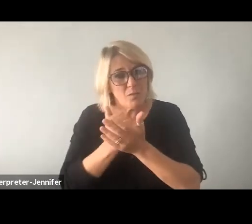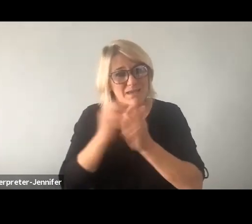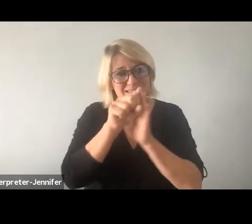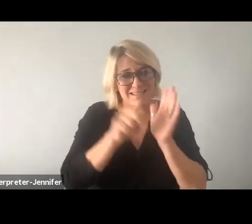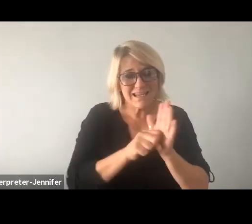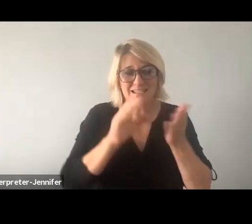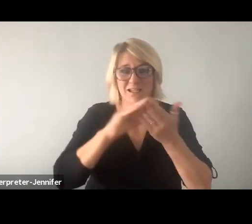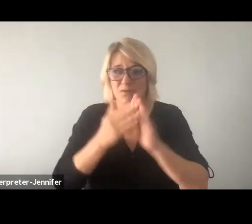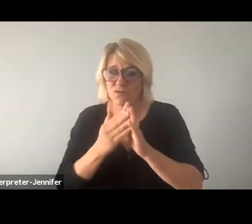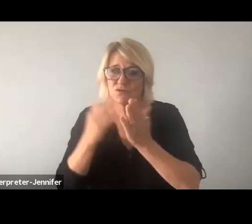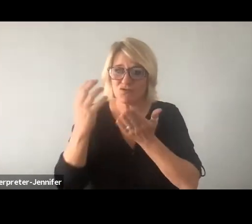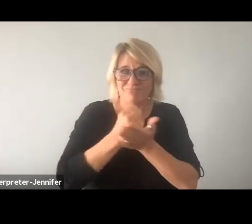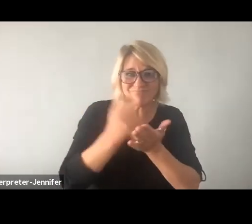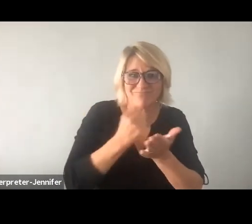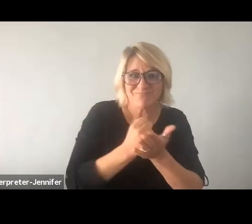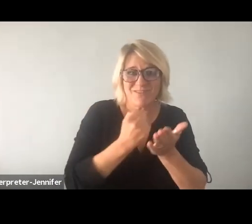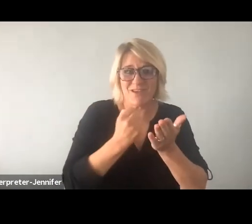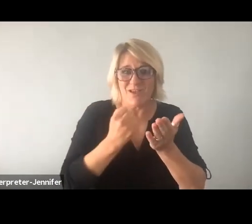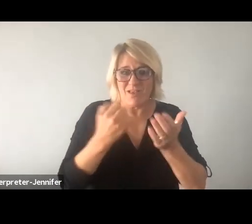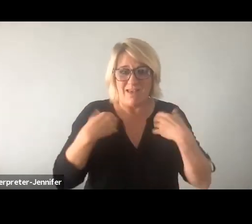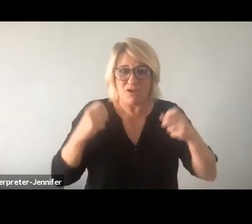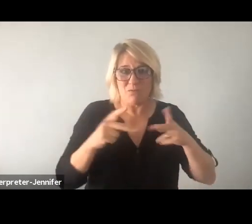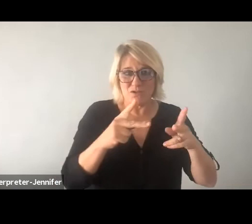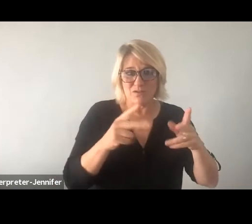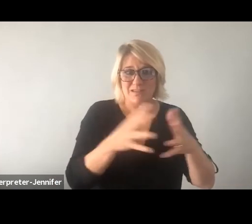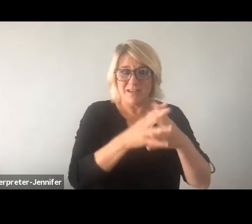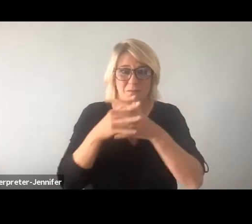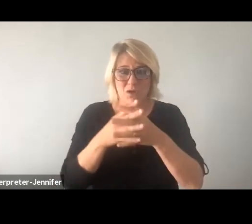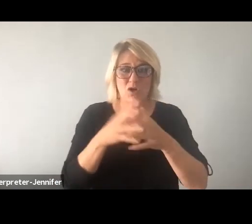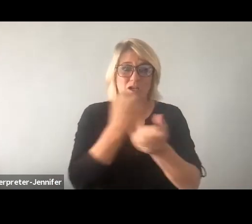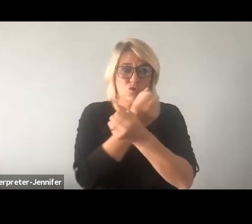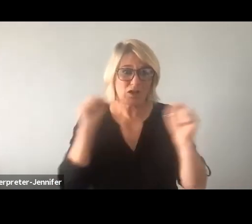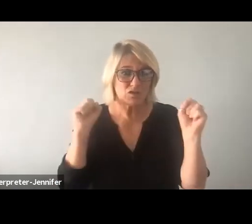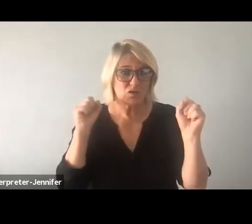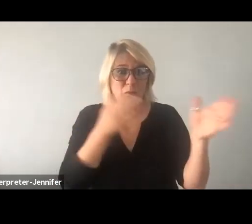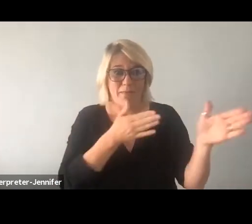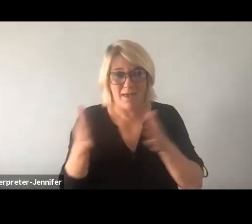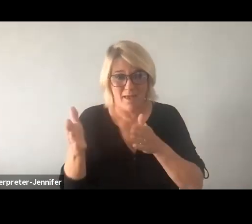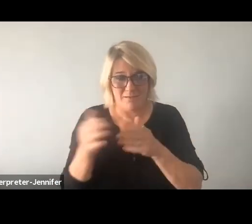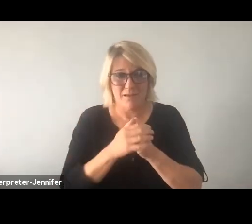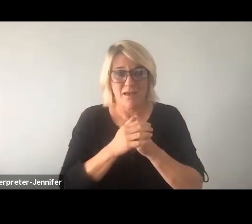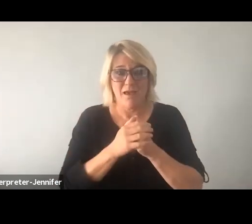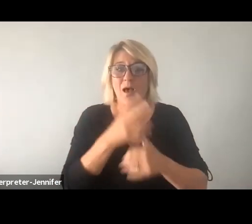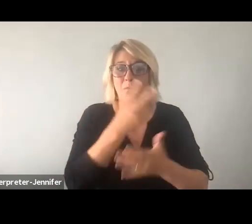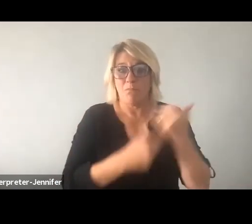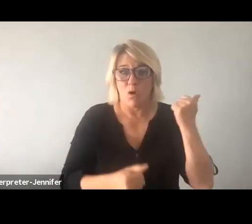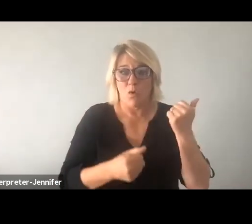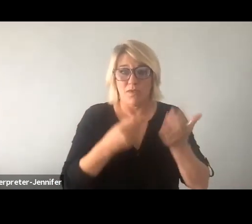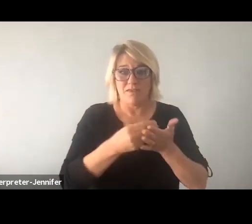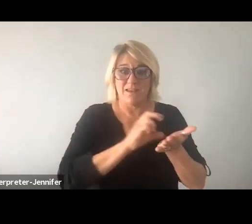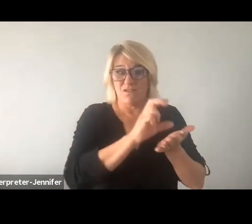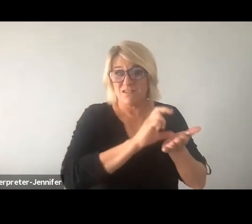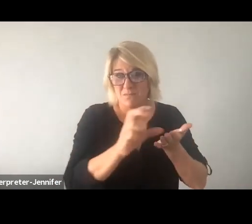take advantage of the opportunities in the American Rescue Plan, including both the investments I